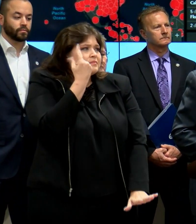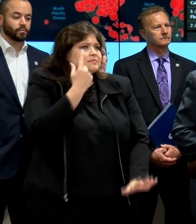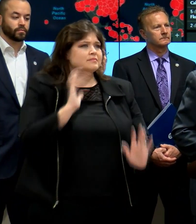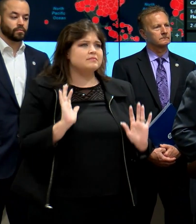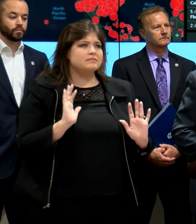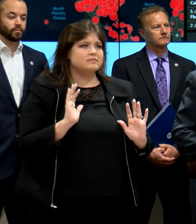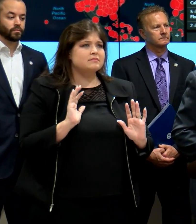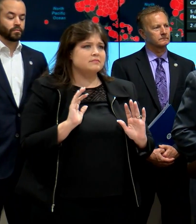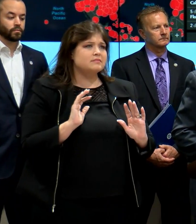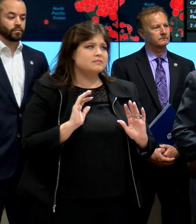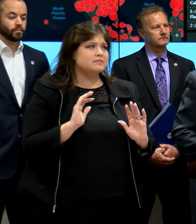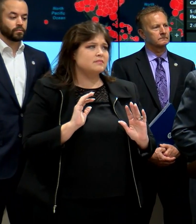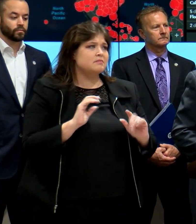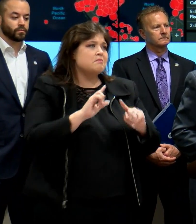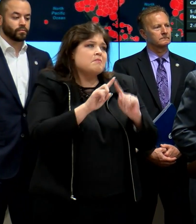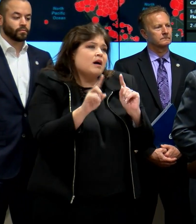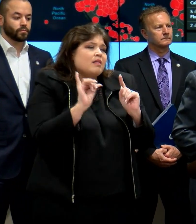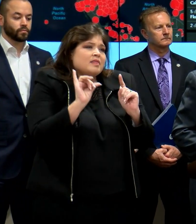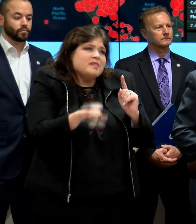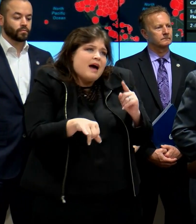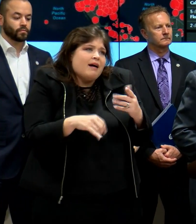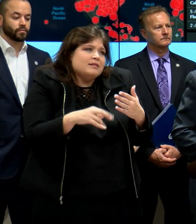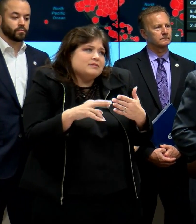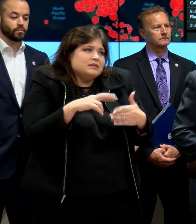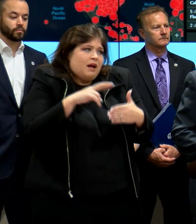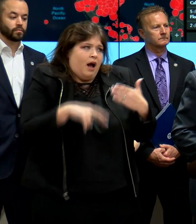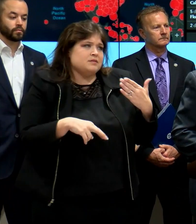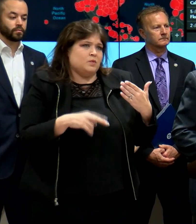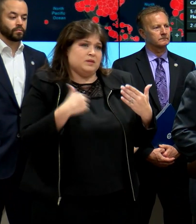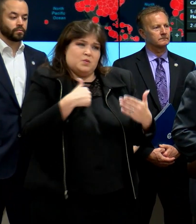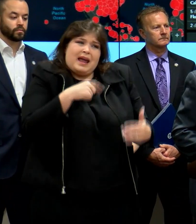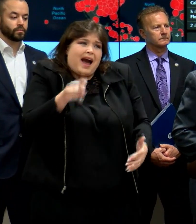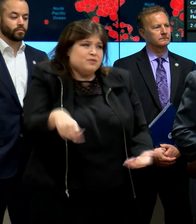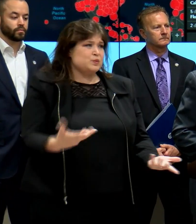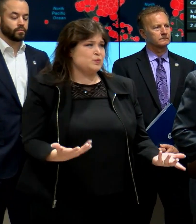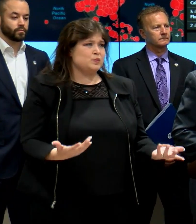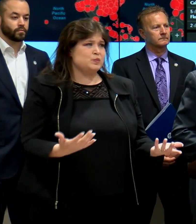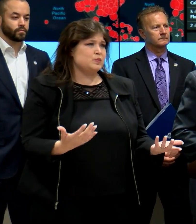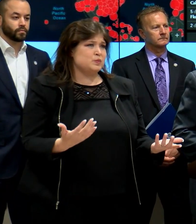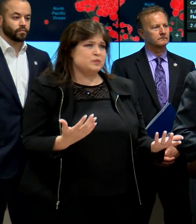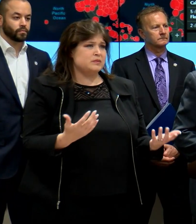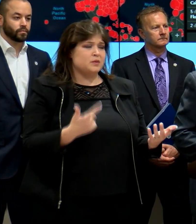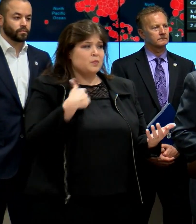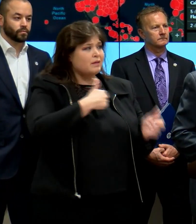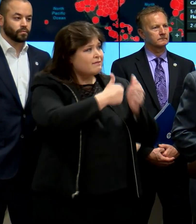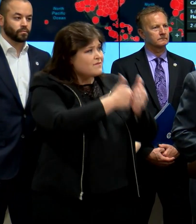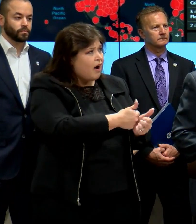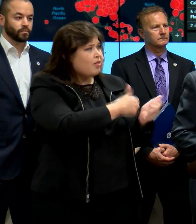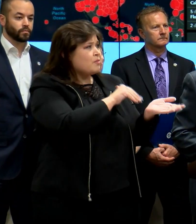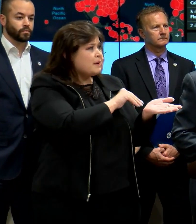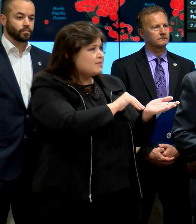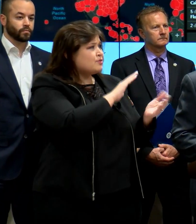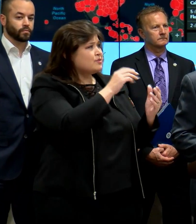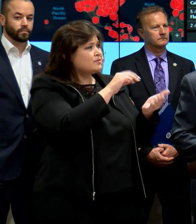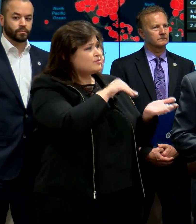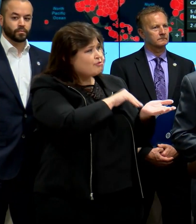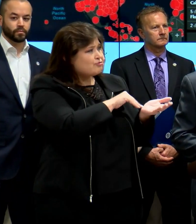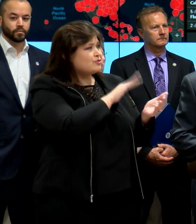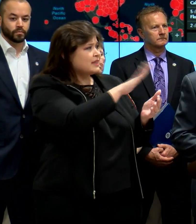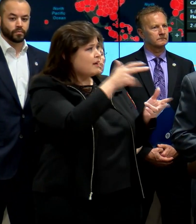simply the consequences of what we're having to do based on what the facts and the science and what's being presented to us.